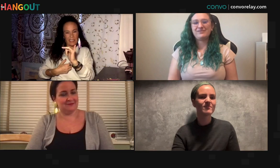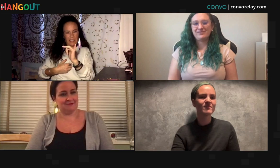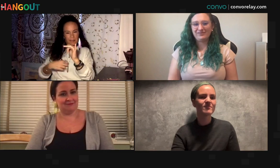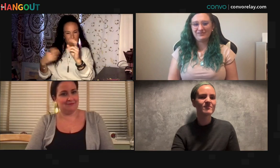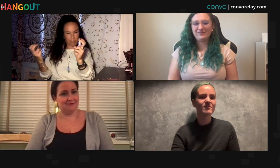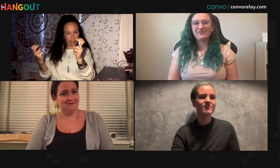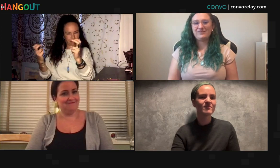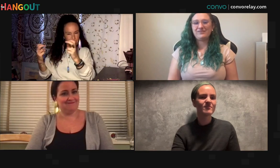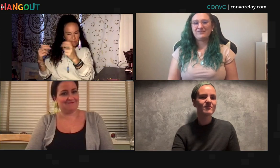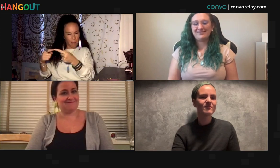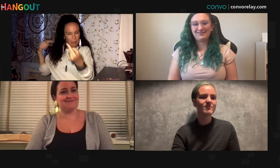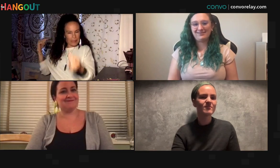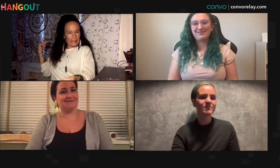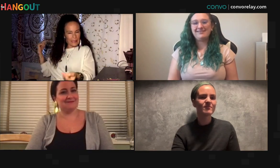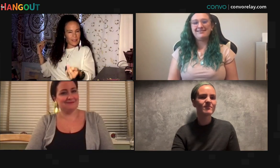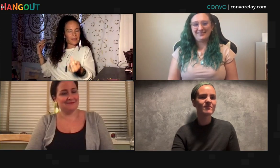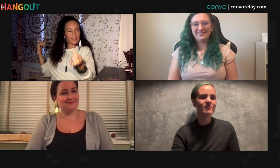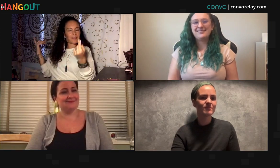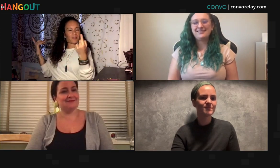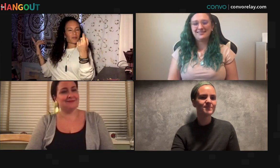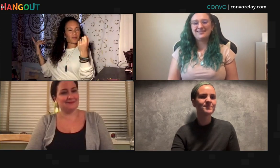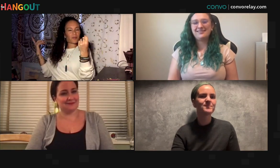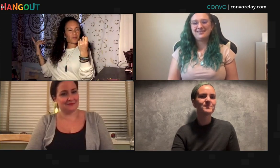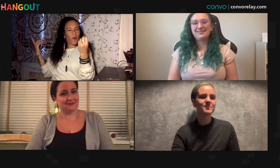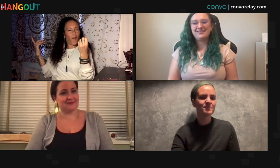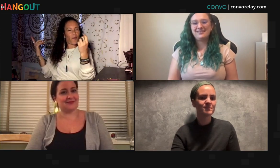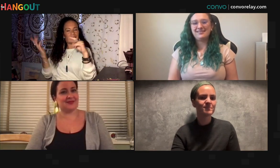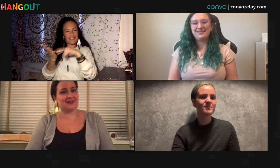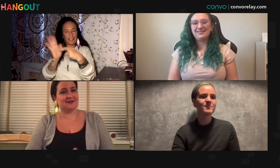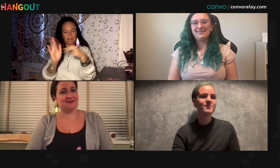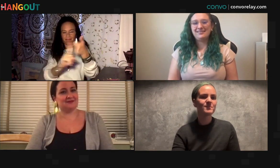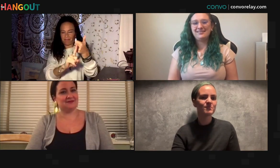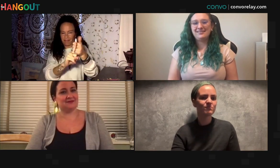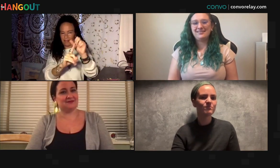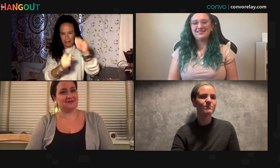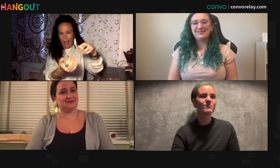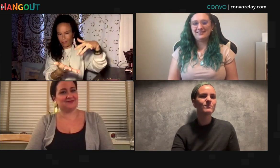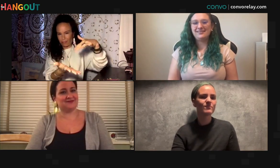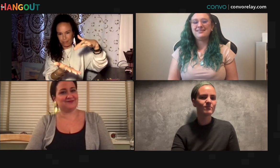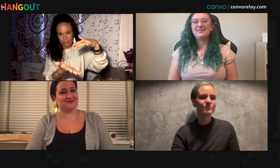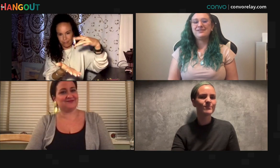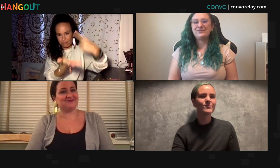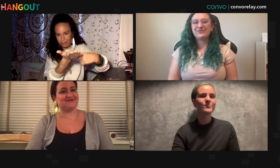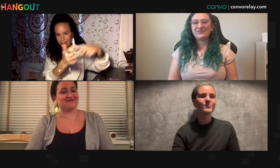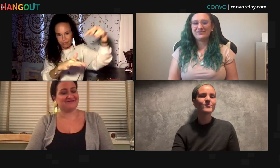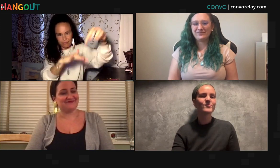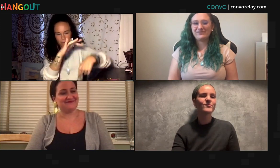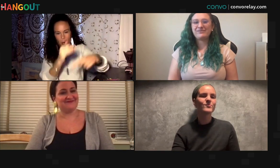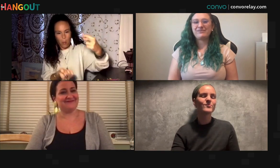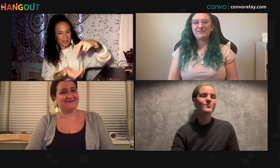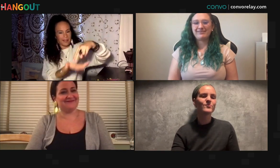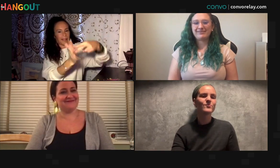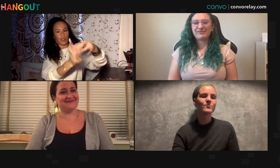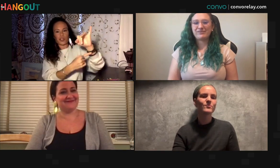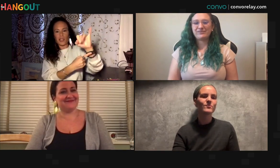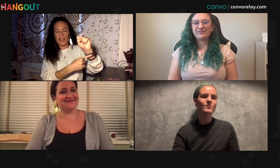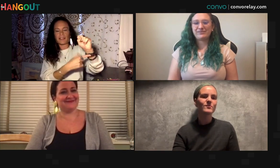what's inside. Perhaps we even have a shadow side that's inside. And so we could study this